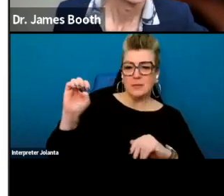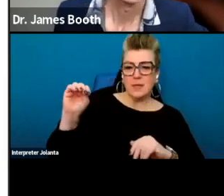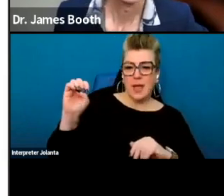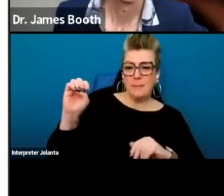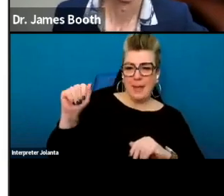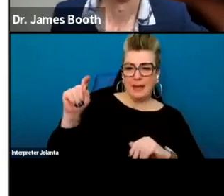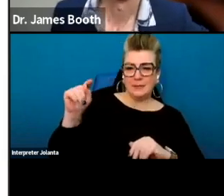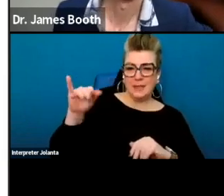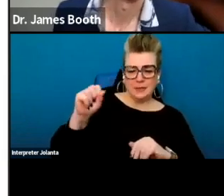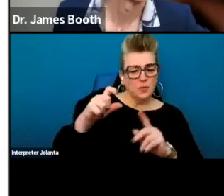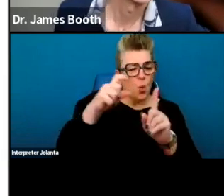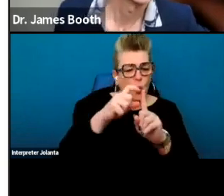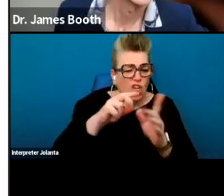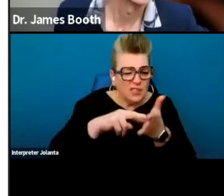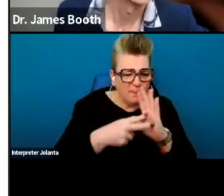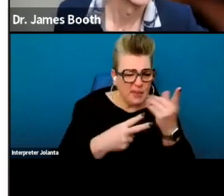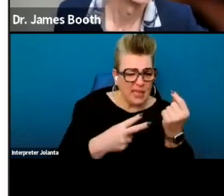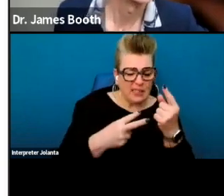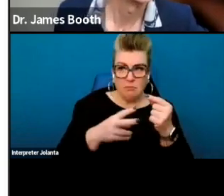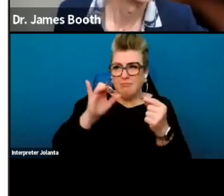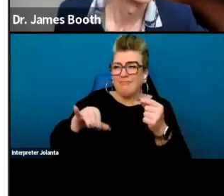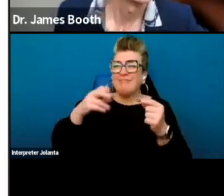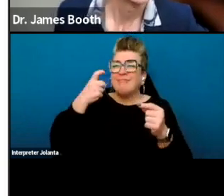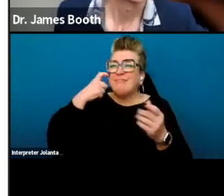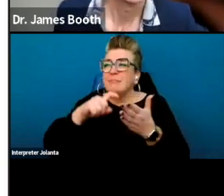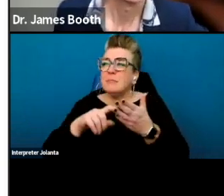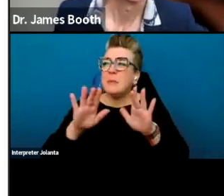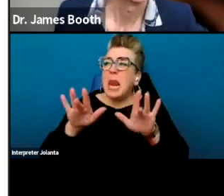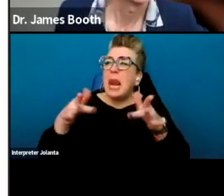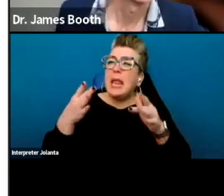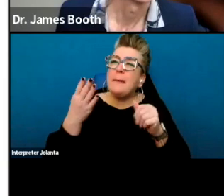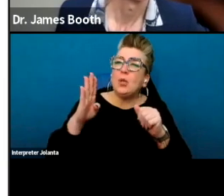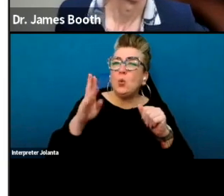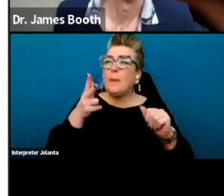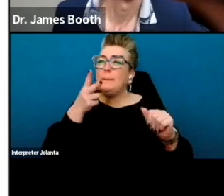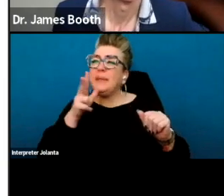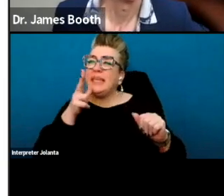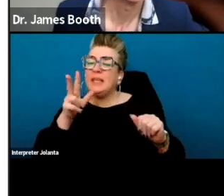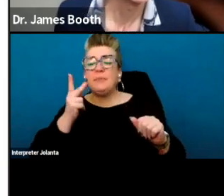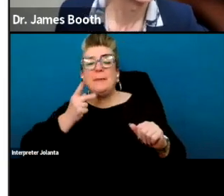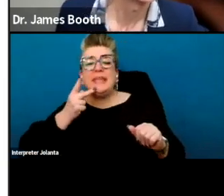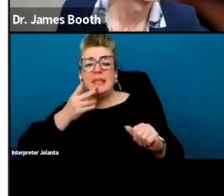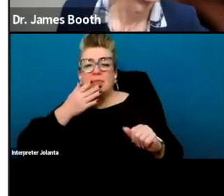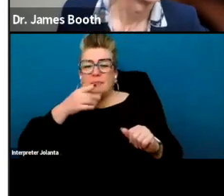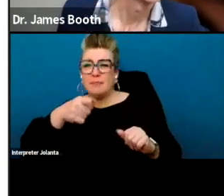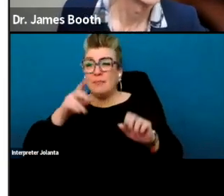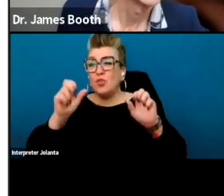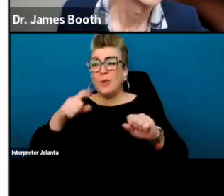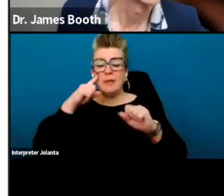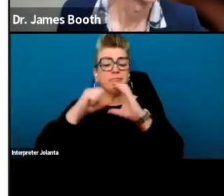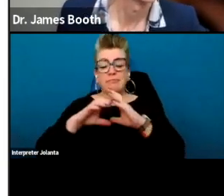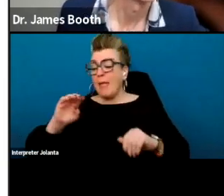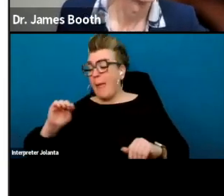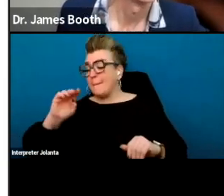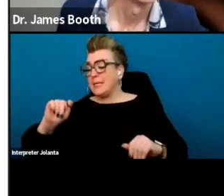is indicated in this figure in kind of blue and pink. So you can think about the MTG and this